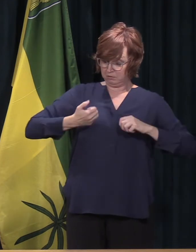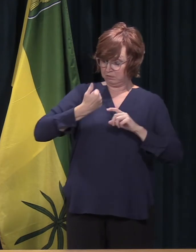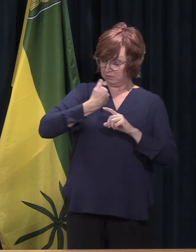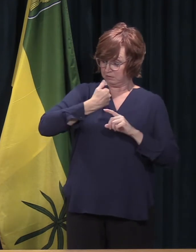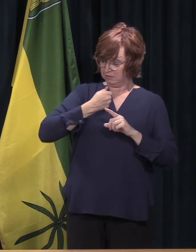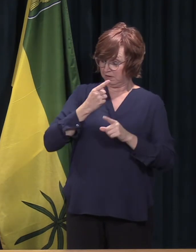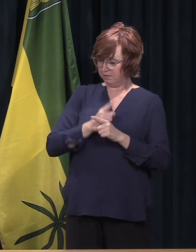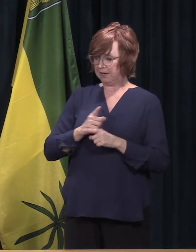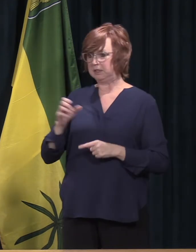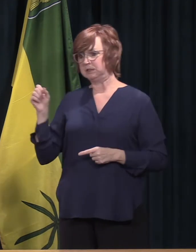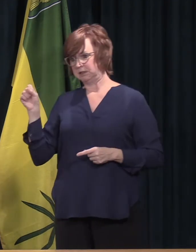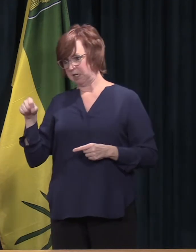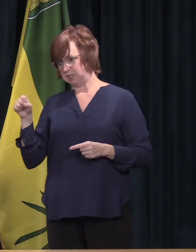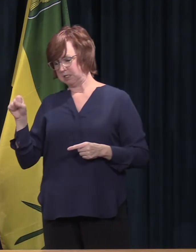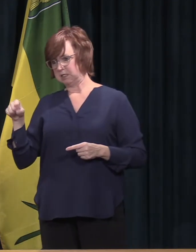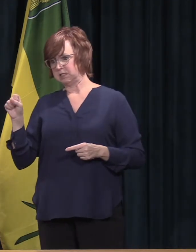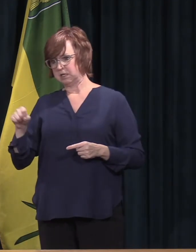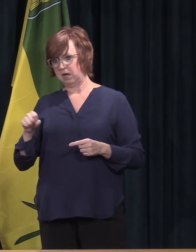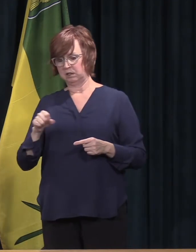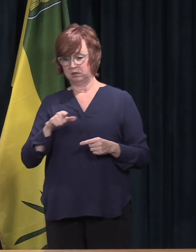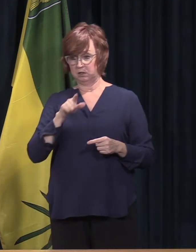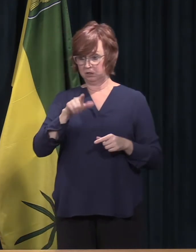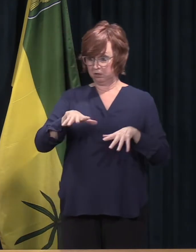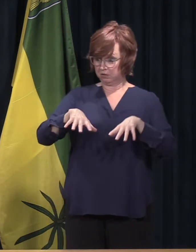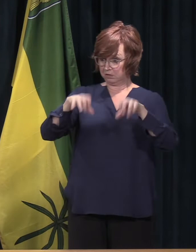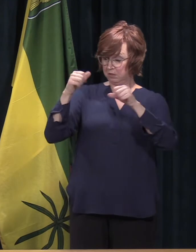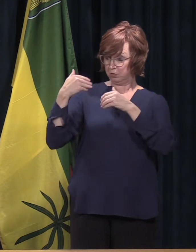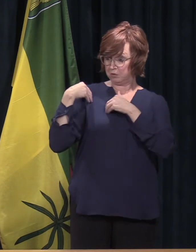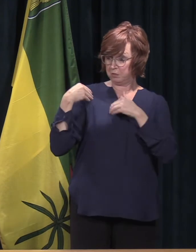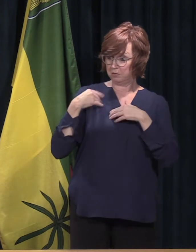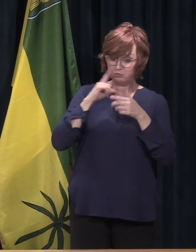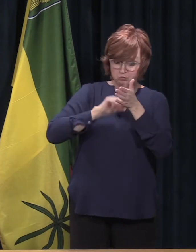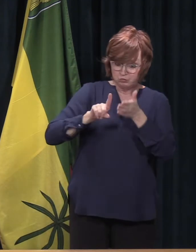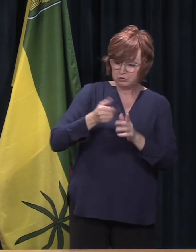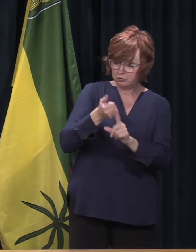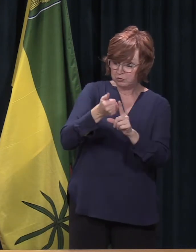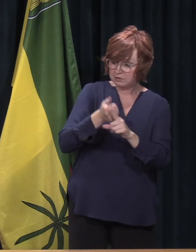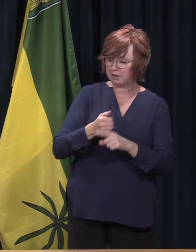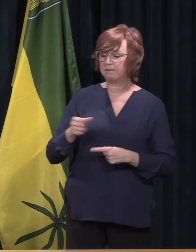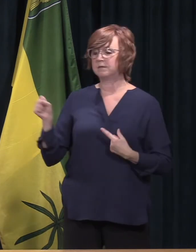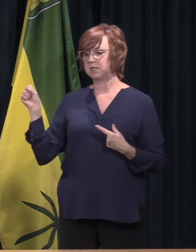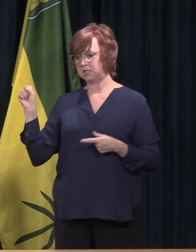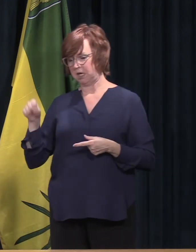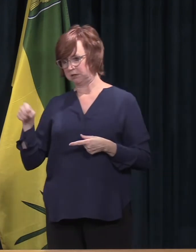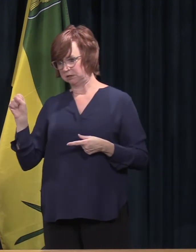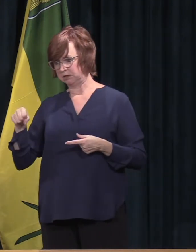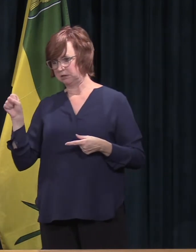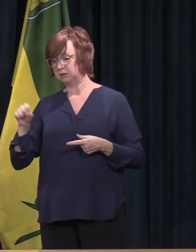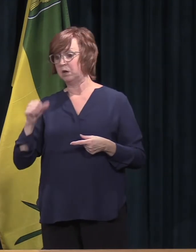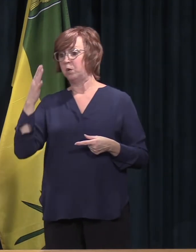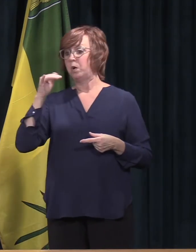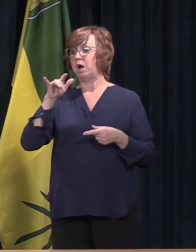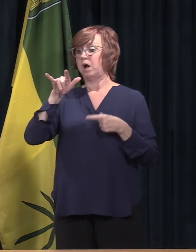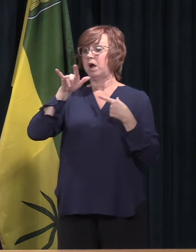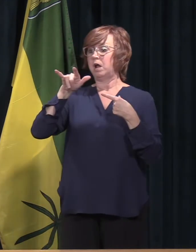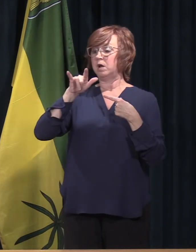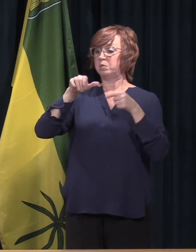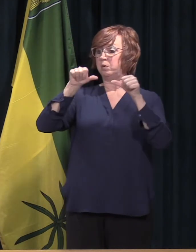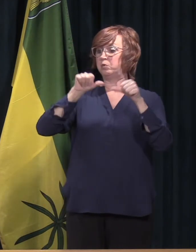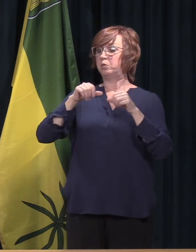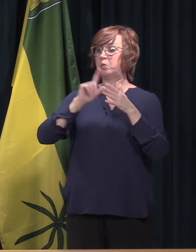a streamlined process because airlines are posting their flights, where there've been